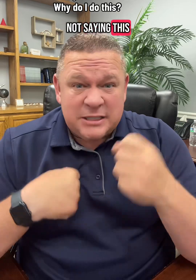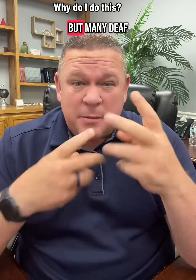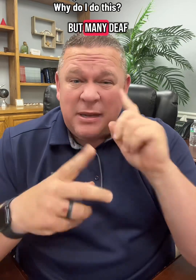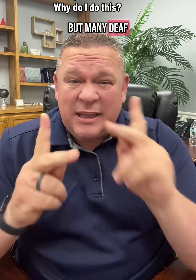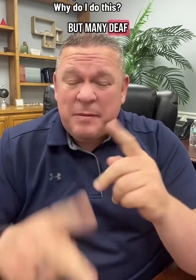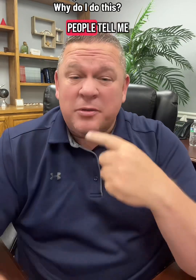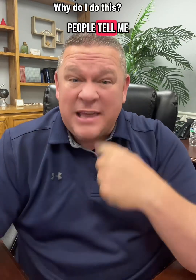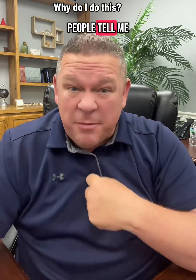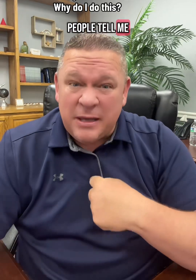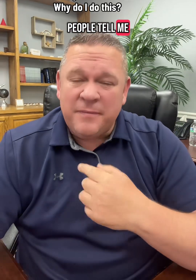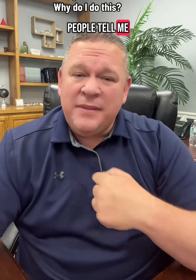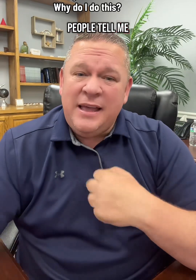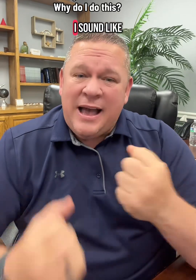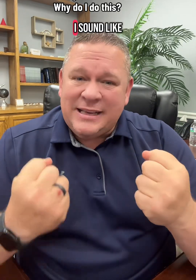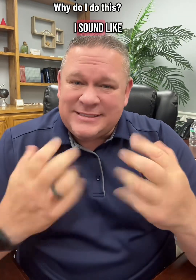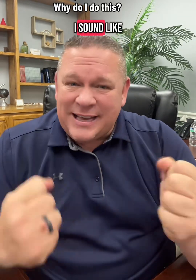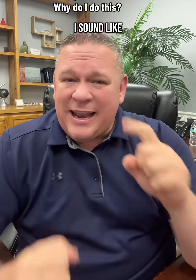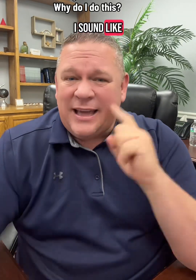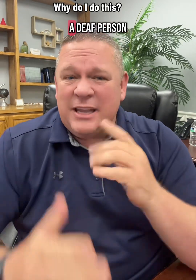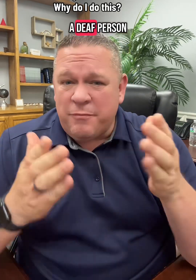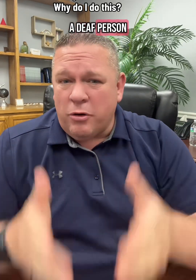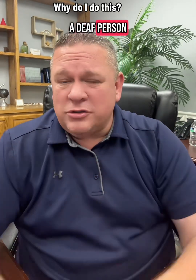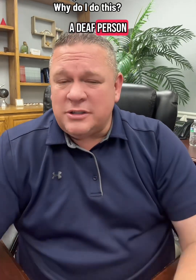many deaf people tell me I sound like a deaf person.